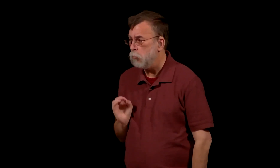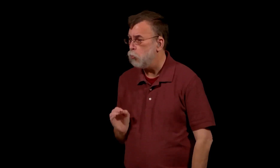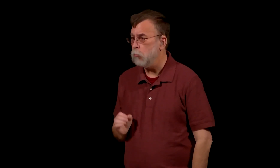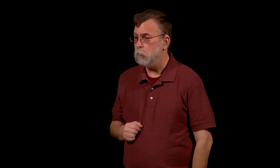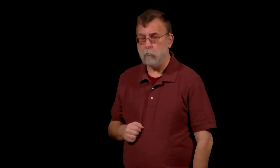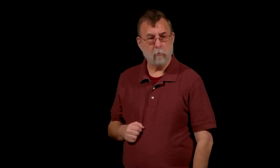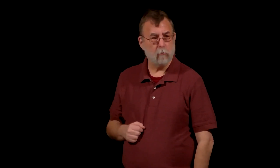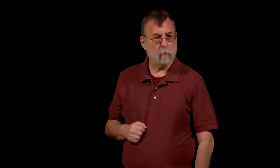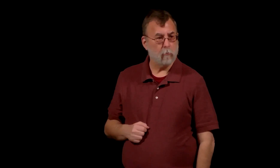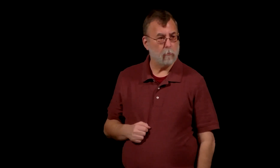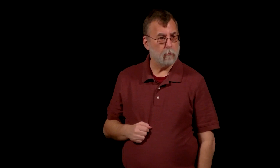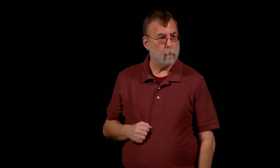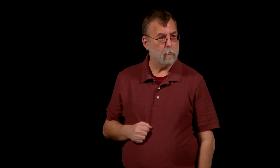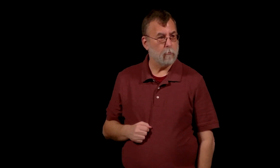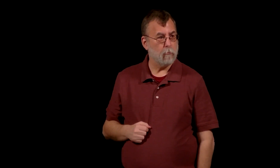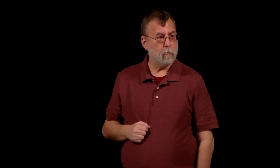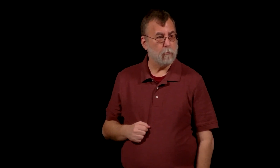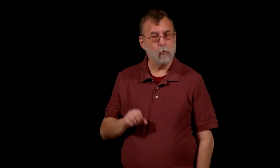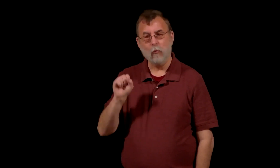no extrovert and introvert where God is.